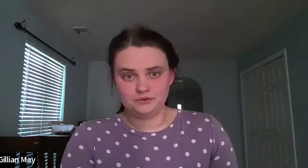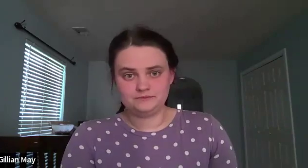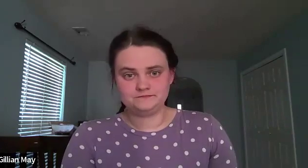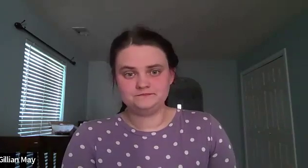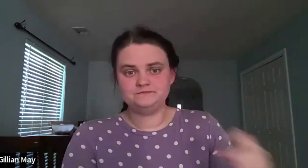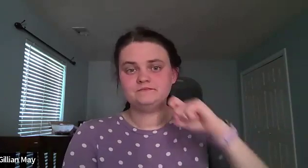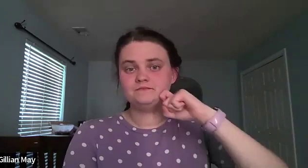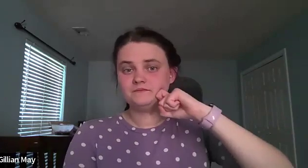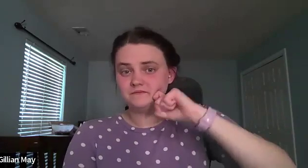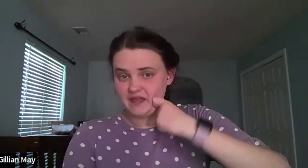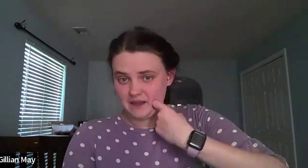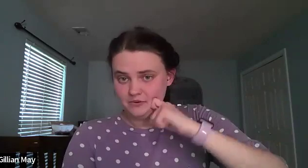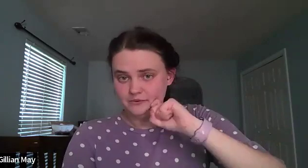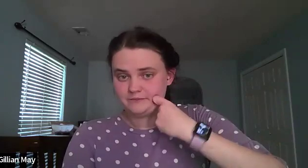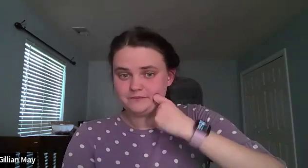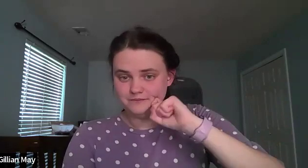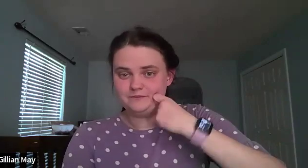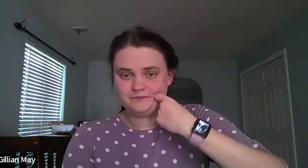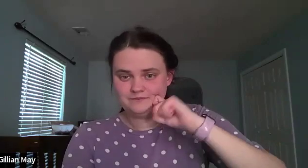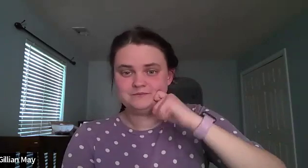Apple. Apple.